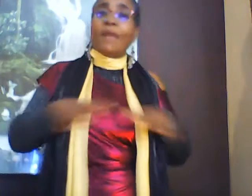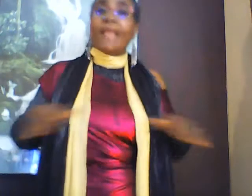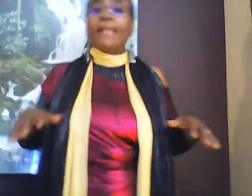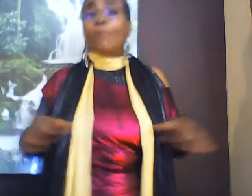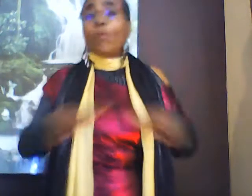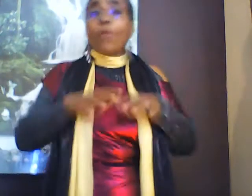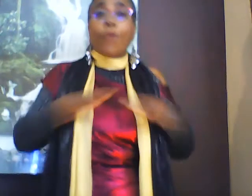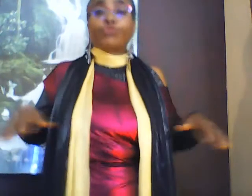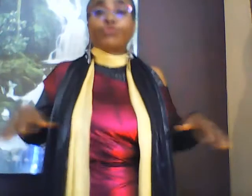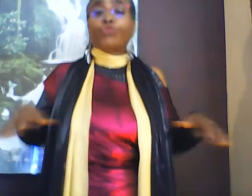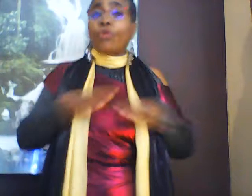Balance. By proportion